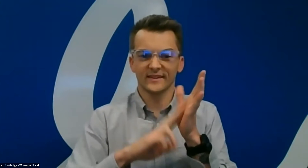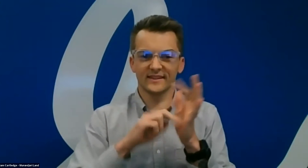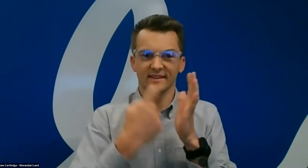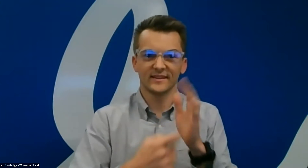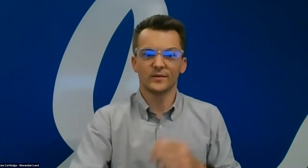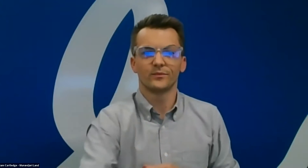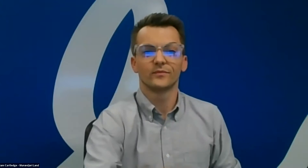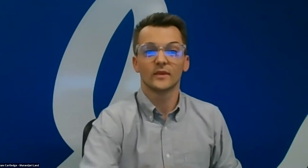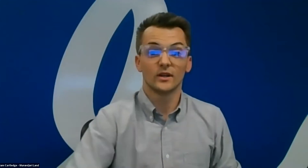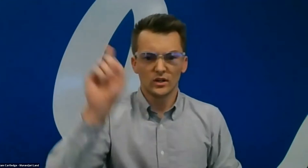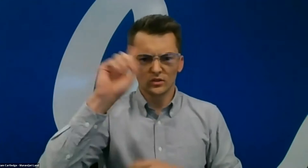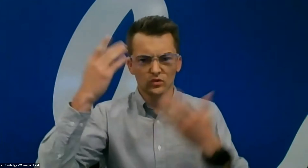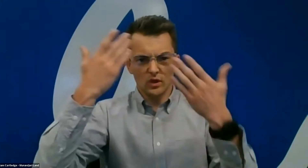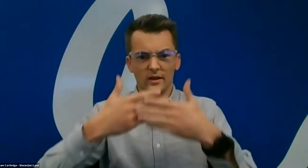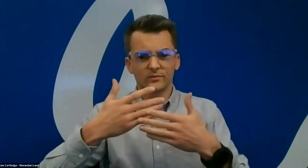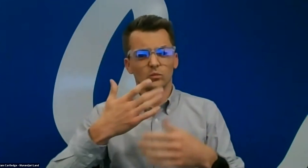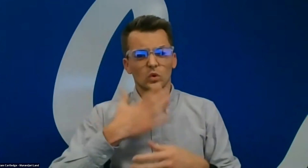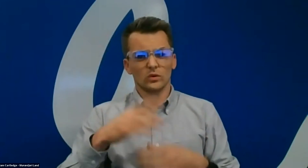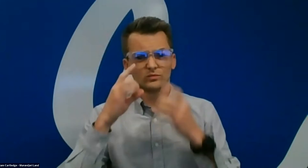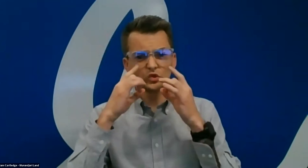And the last one was as a cleaner.